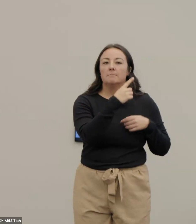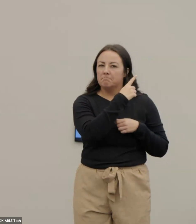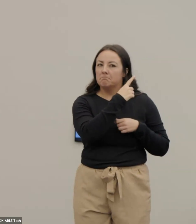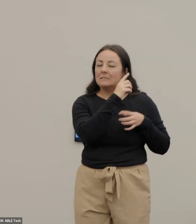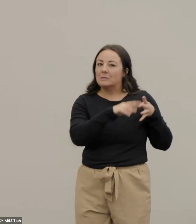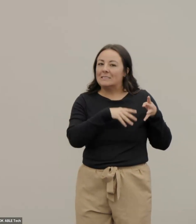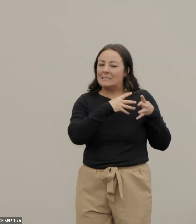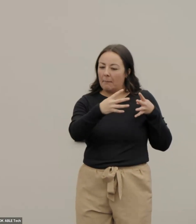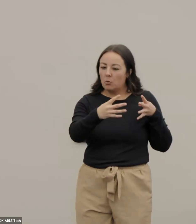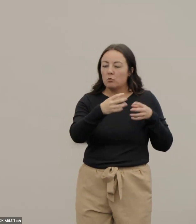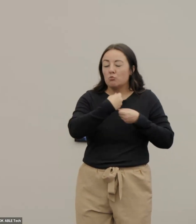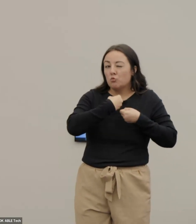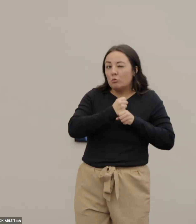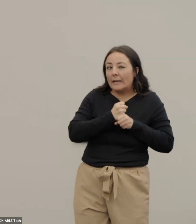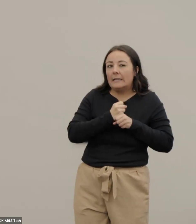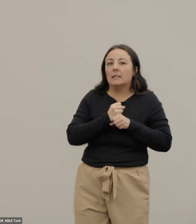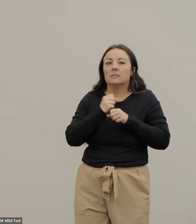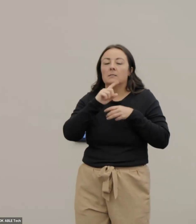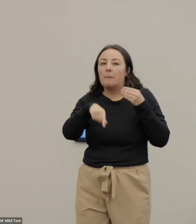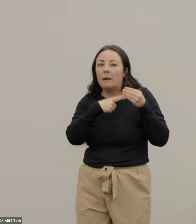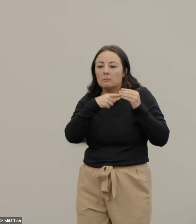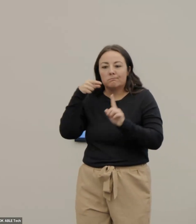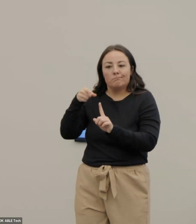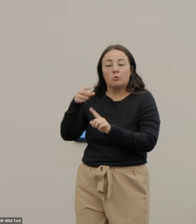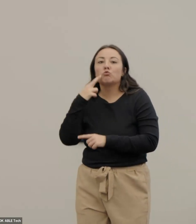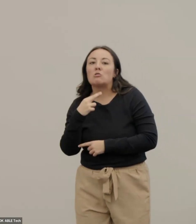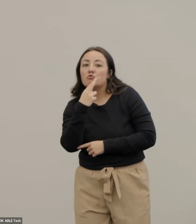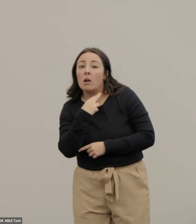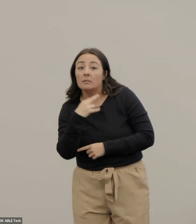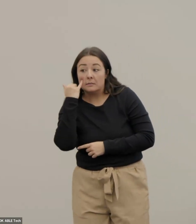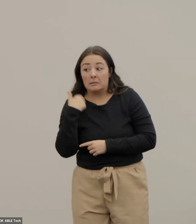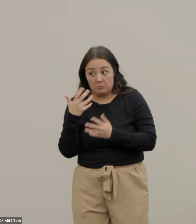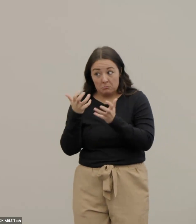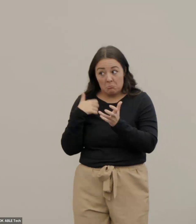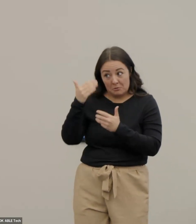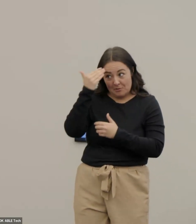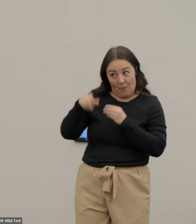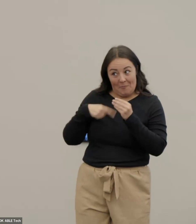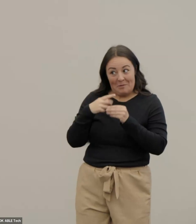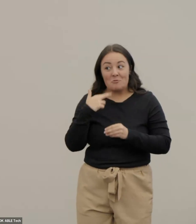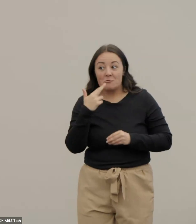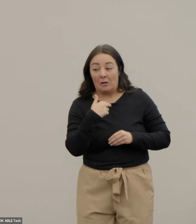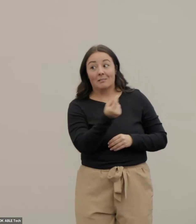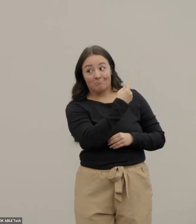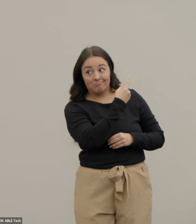lists like a bunch of restaurants in Philadelphia, and they're legit restaurants. So if anybody wants to check them out, you can.